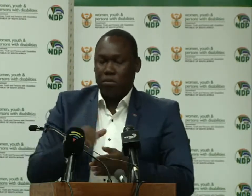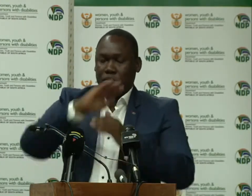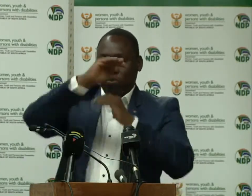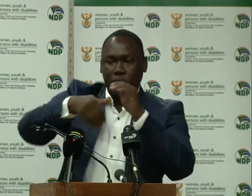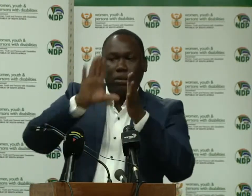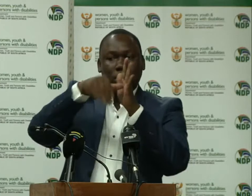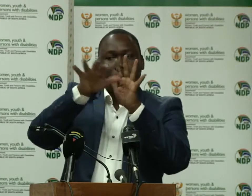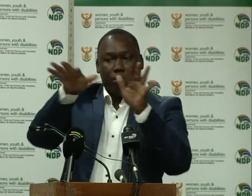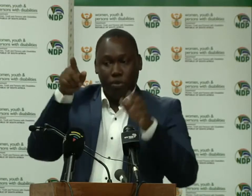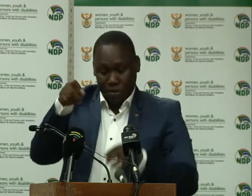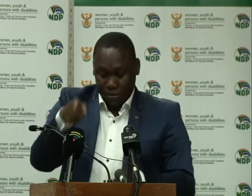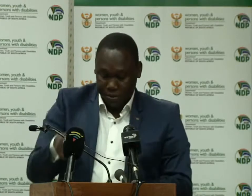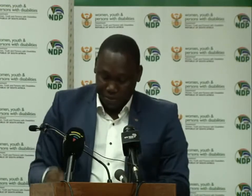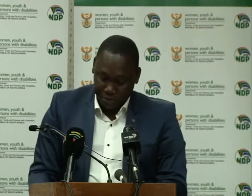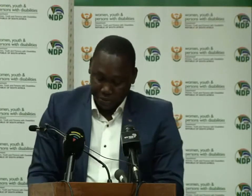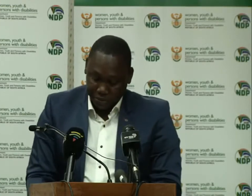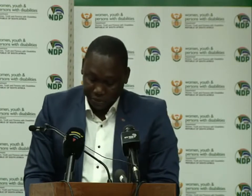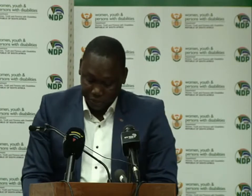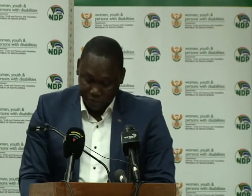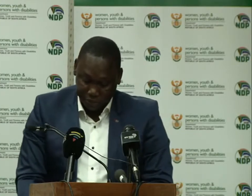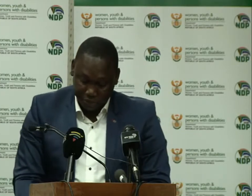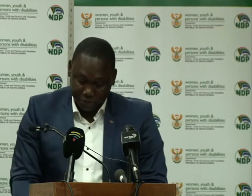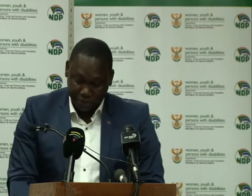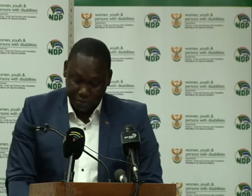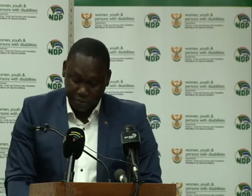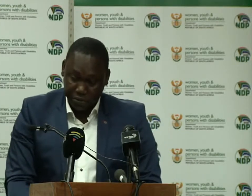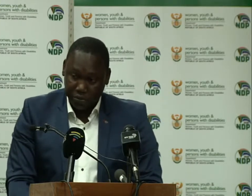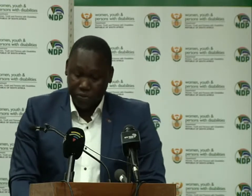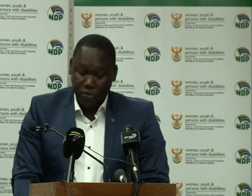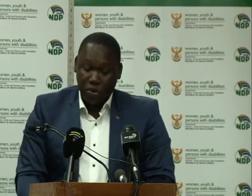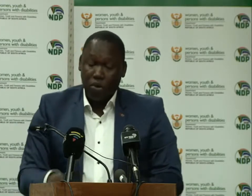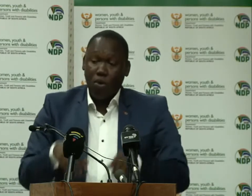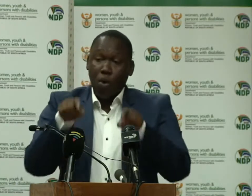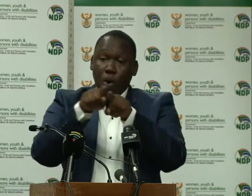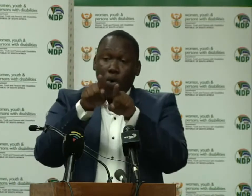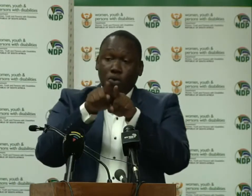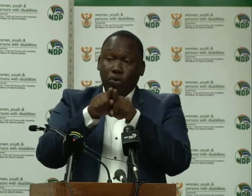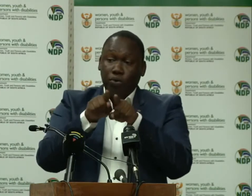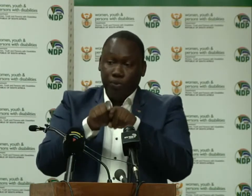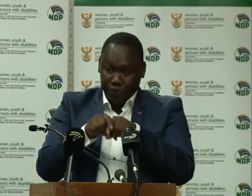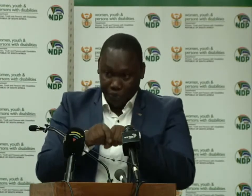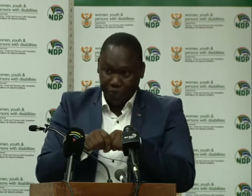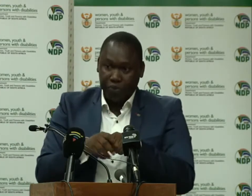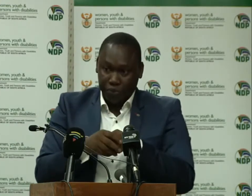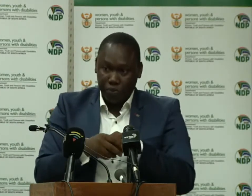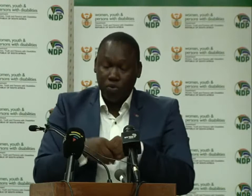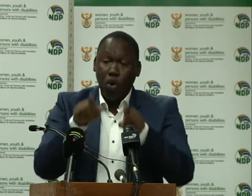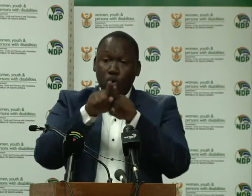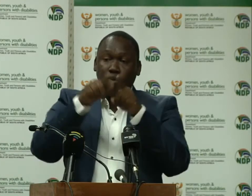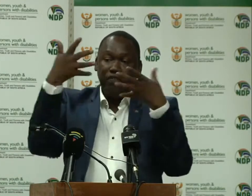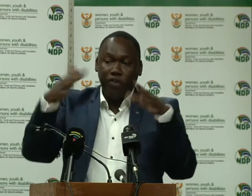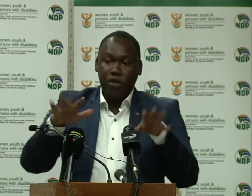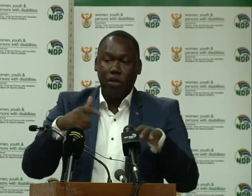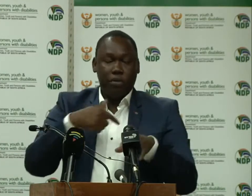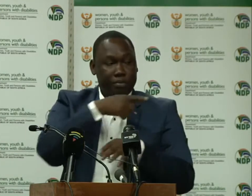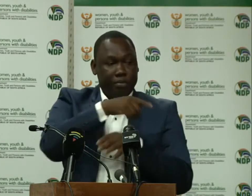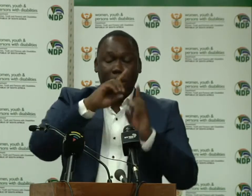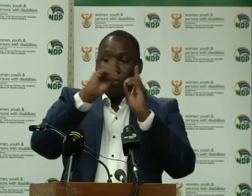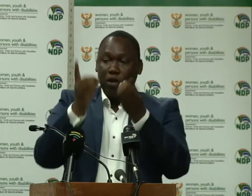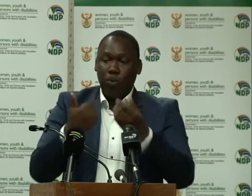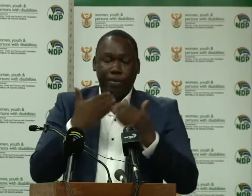So as soon as now we're here, we will make sure that we protect the disabled people out there in the country.